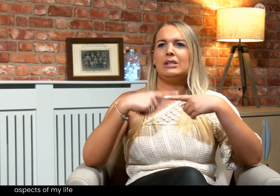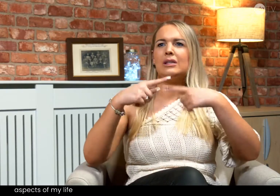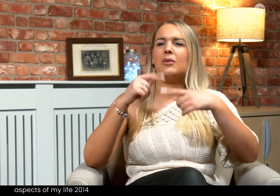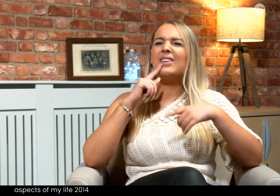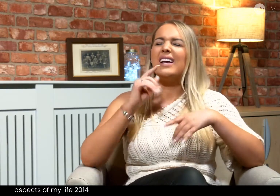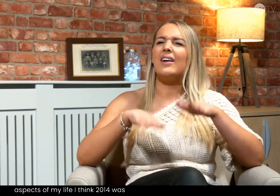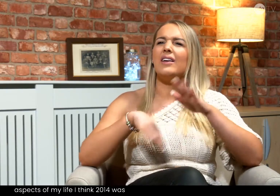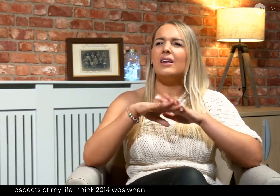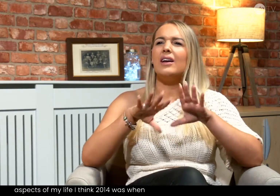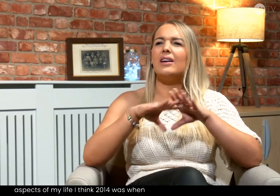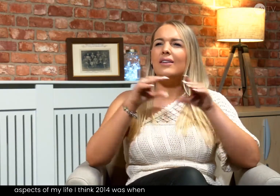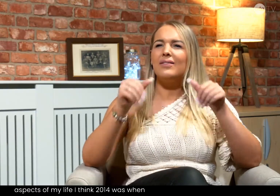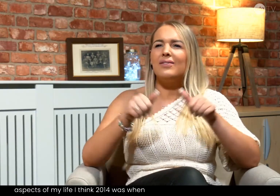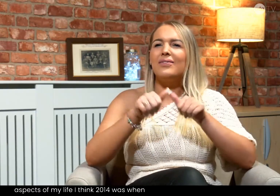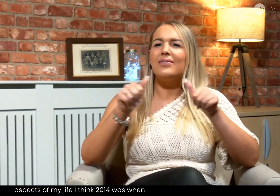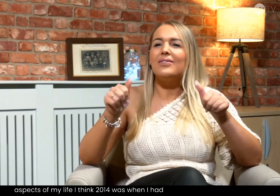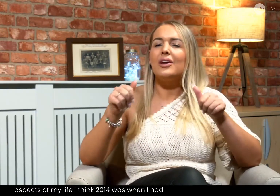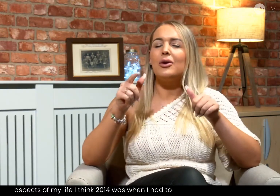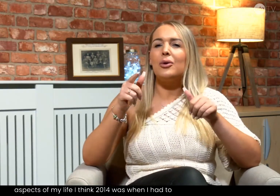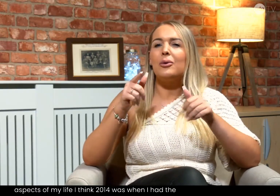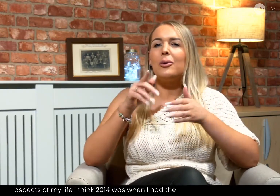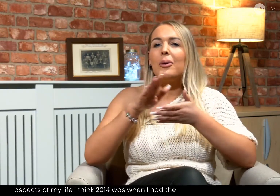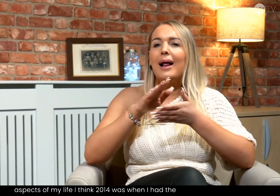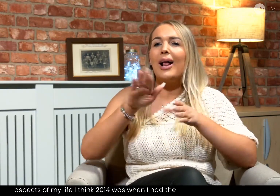I had the genital change.